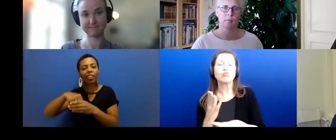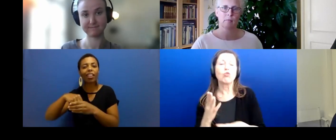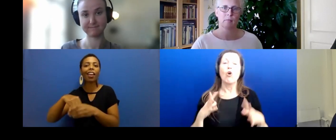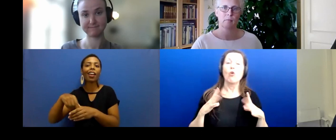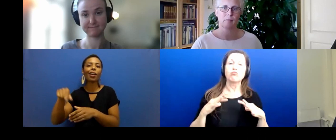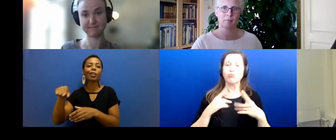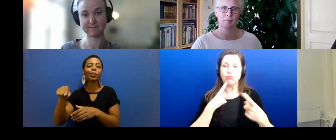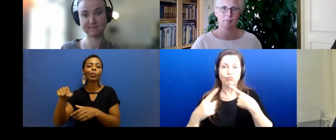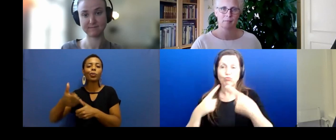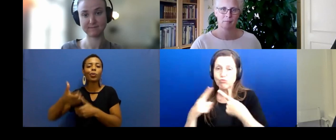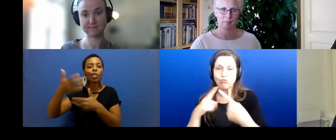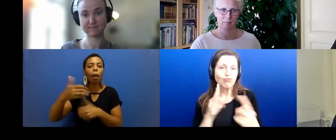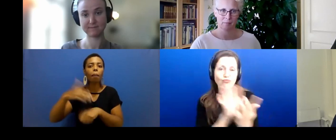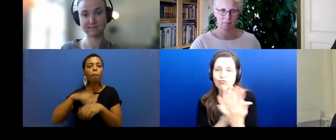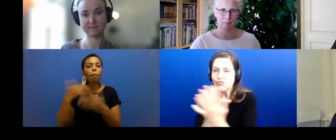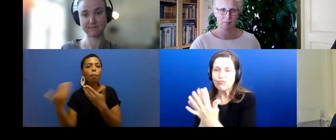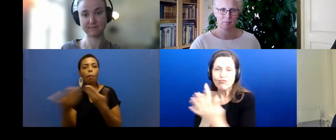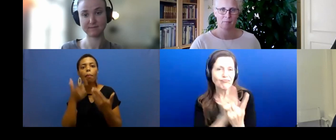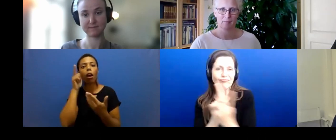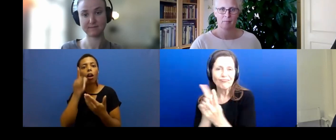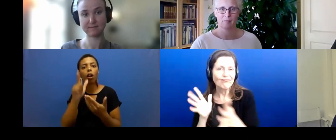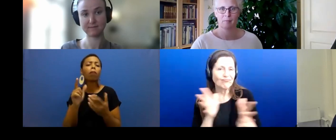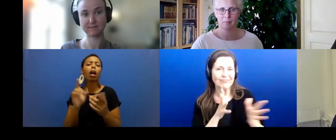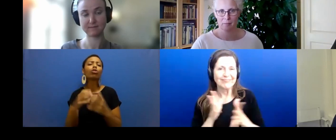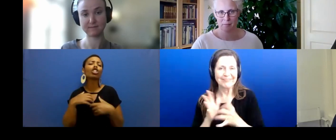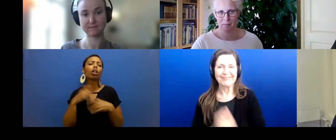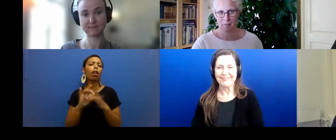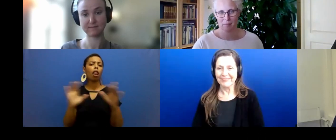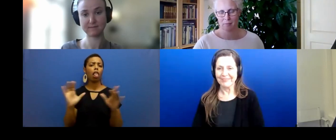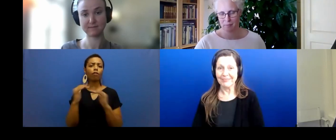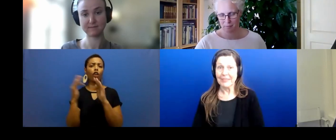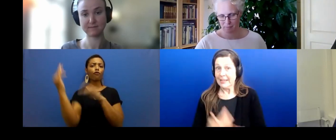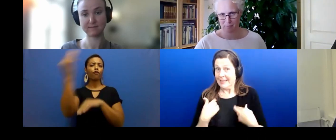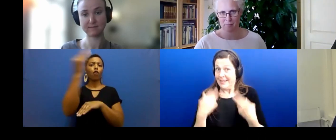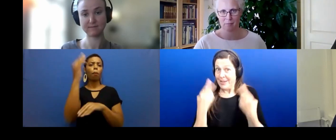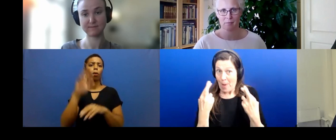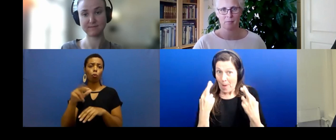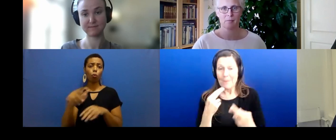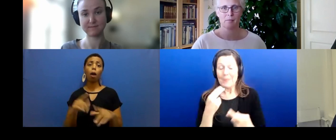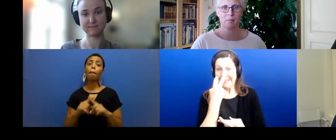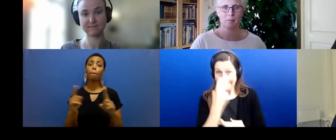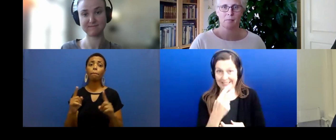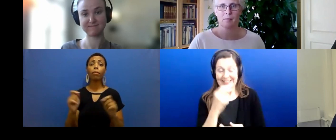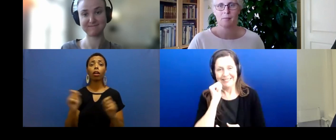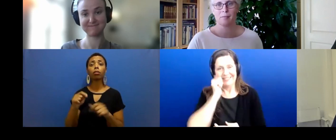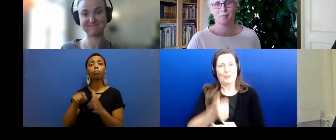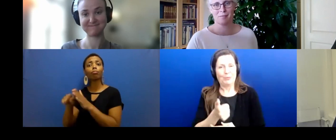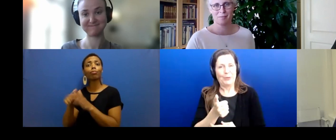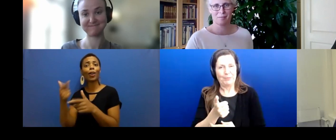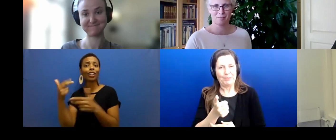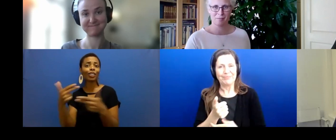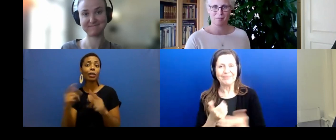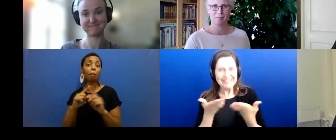please be welcome to stay. And otherwise, hopefully we will see you again tomorrow.